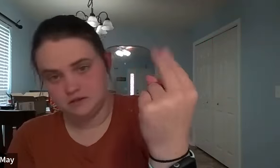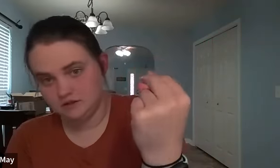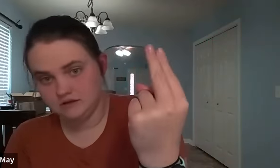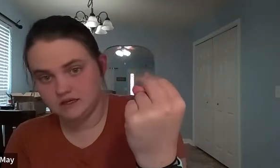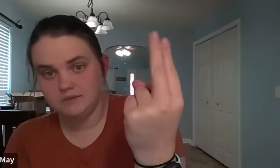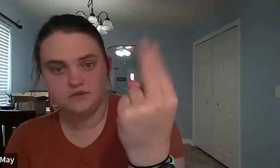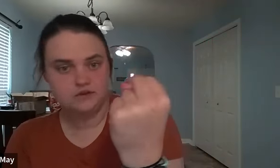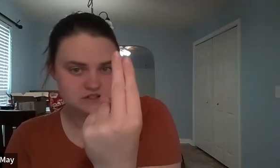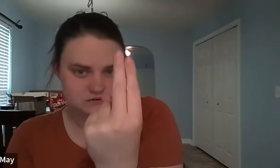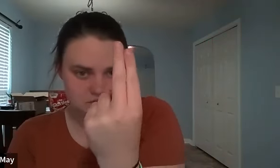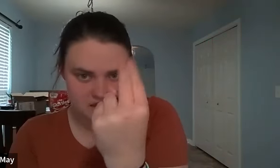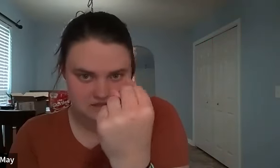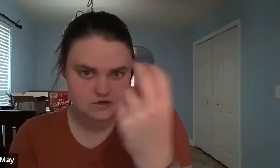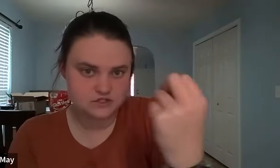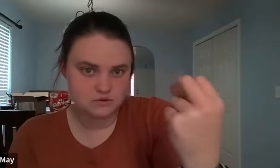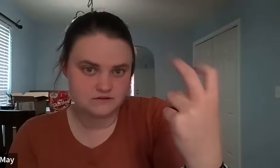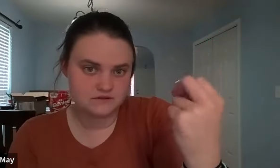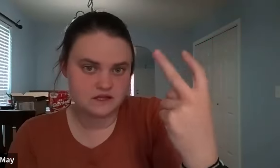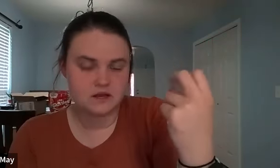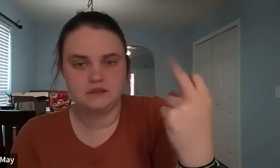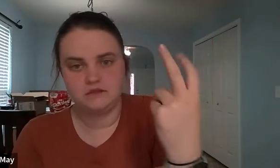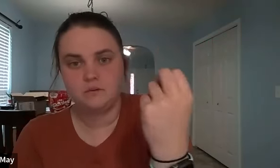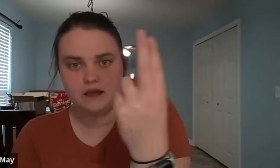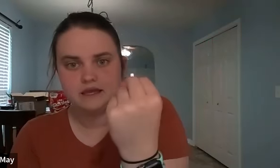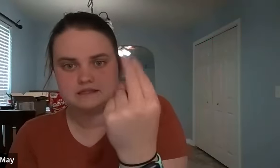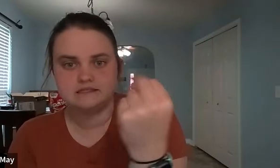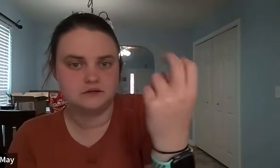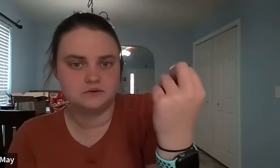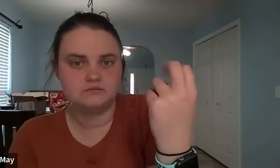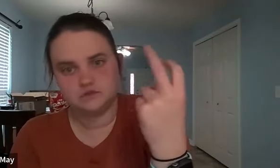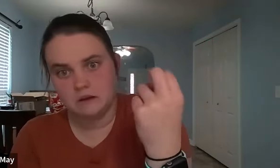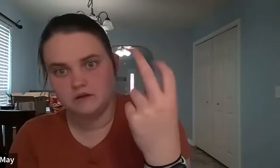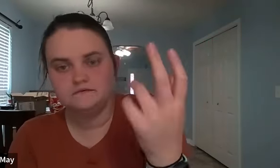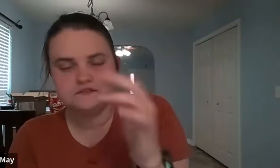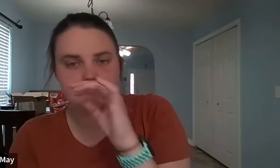You can do this motion or the flick up. Either way, it's still 12. So